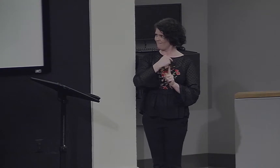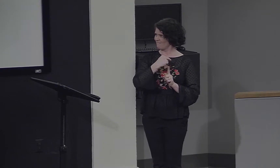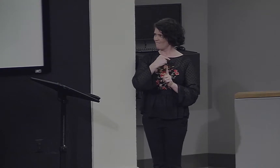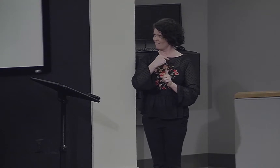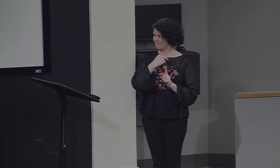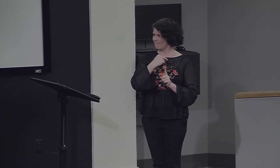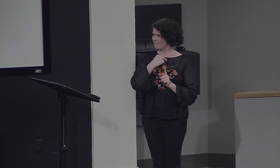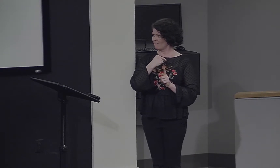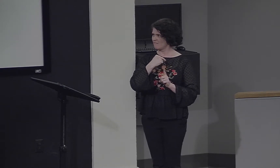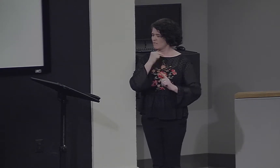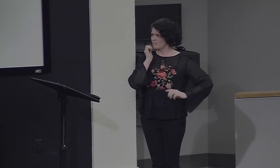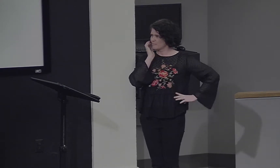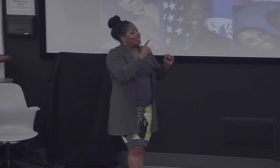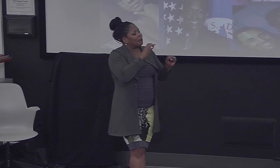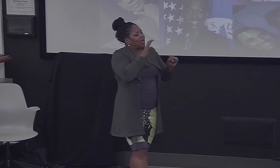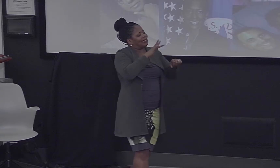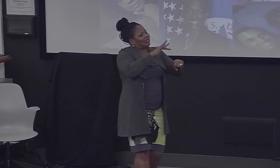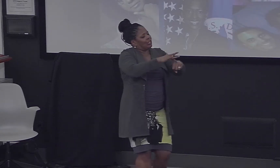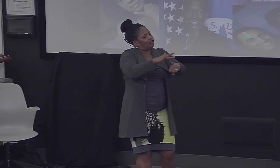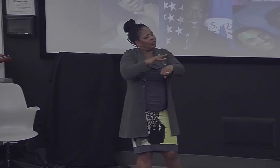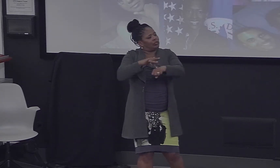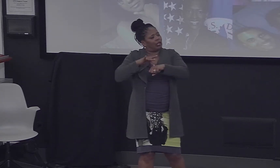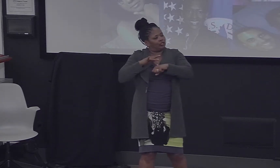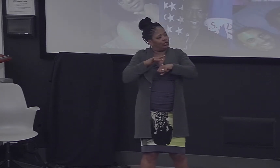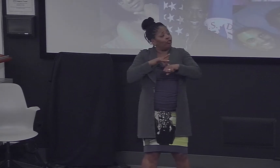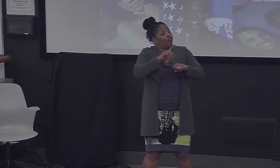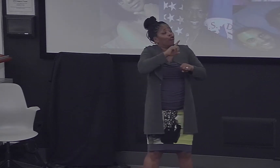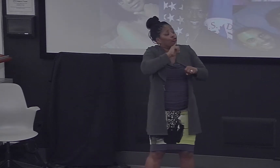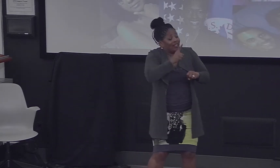other participants' perspectives are within your research.